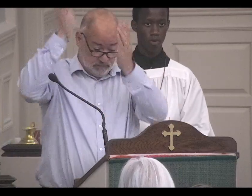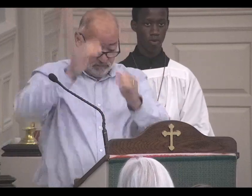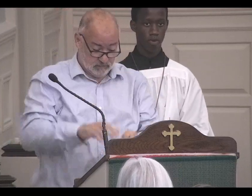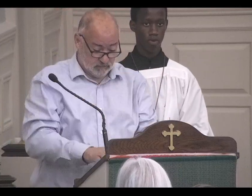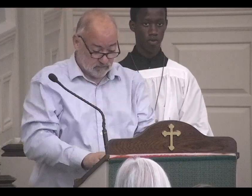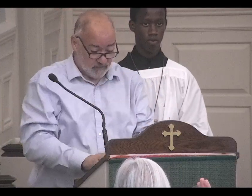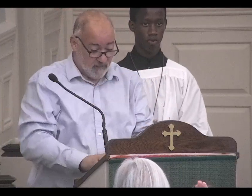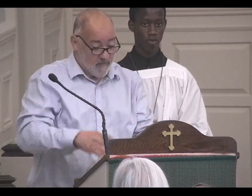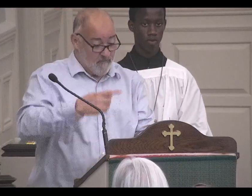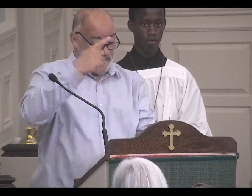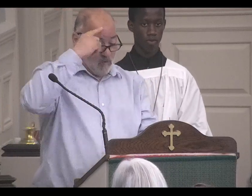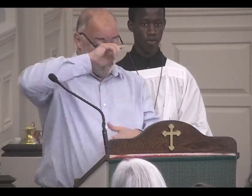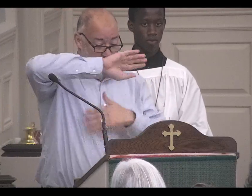prayer.